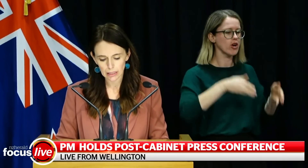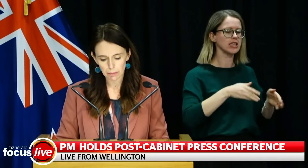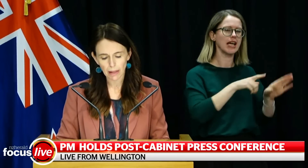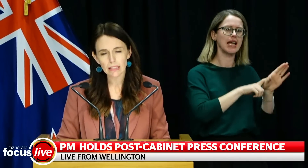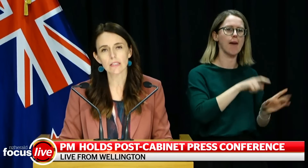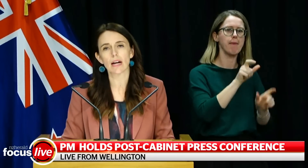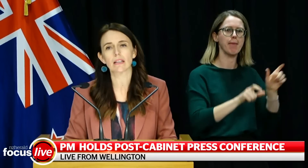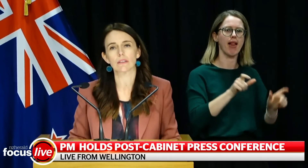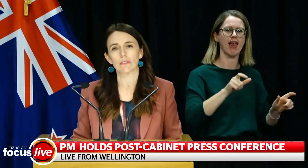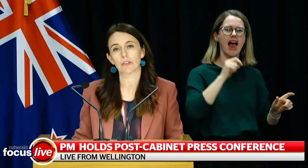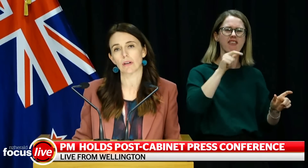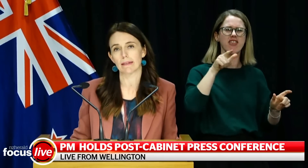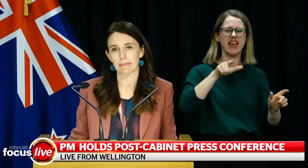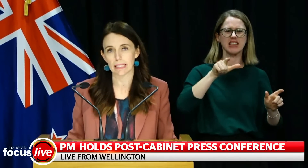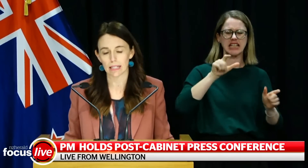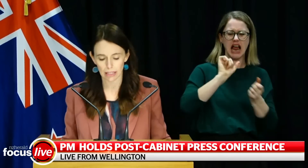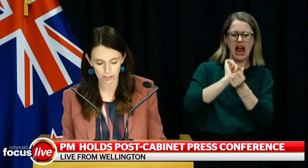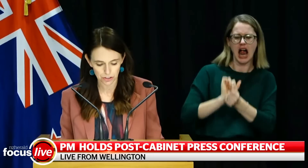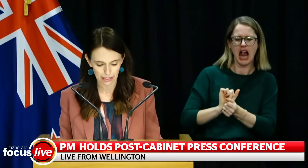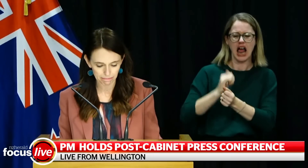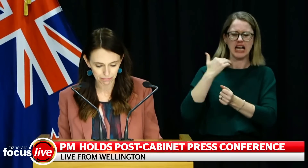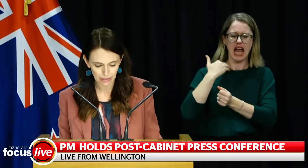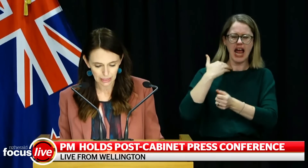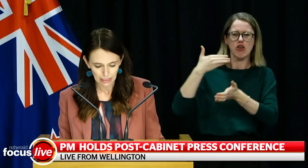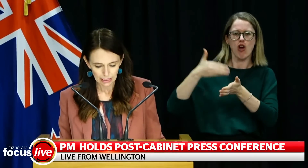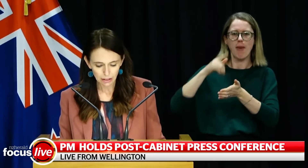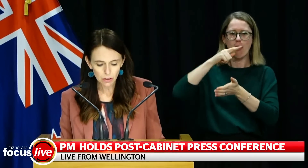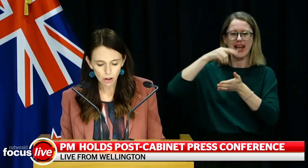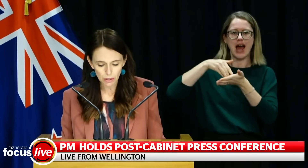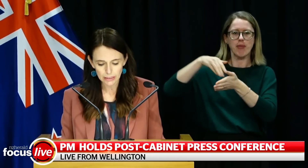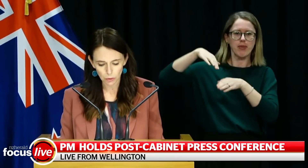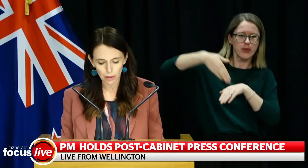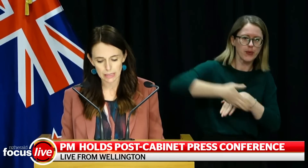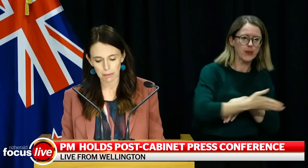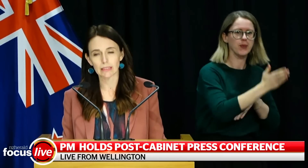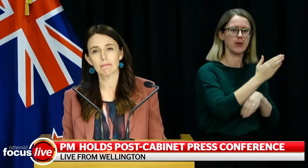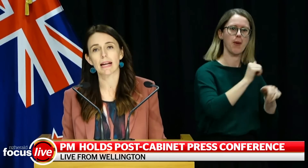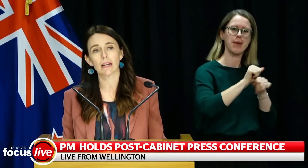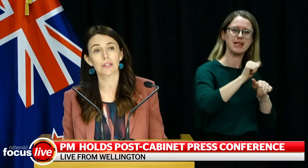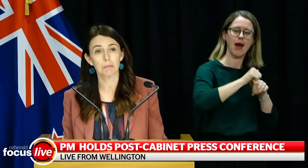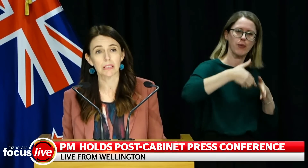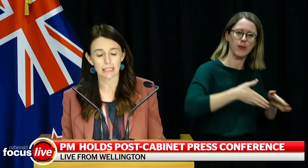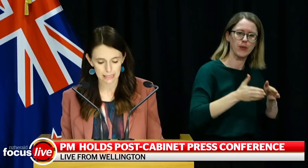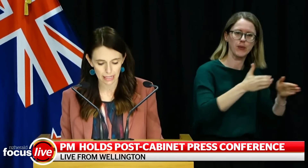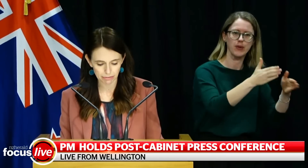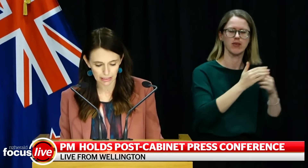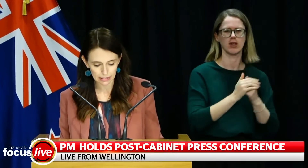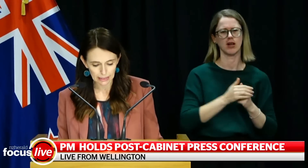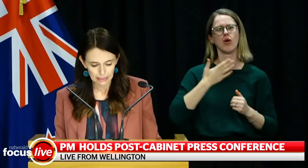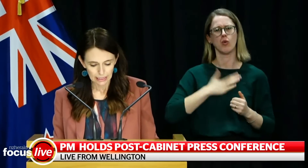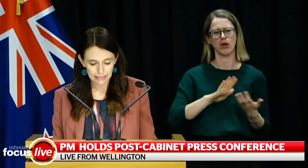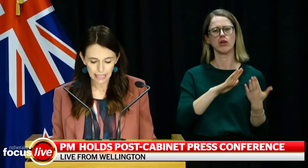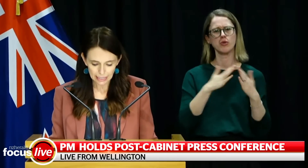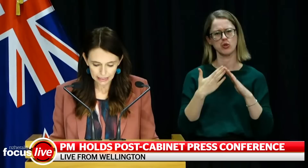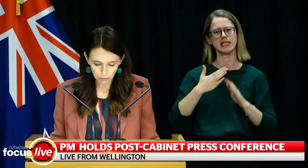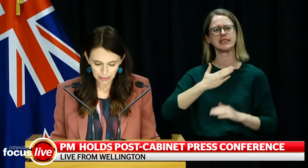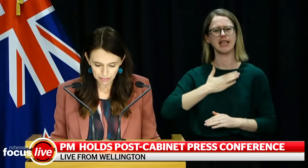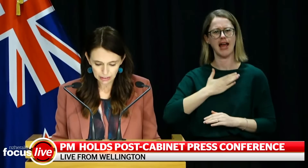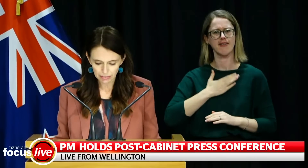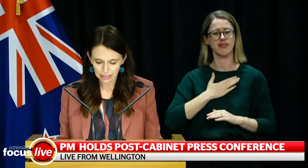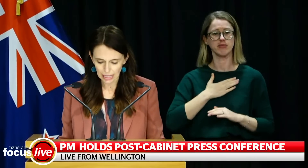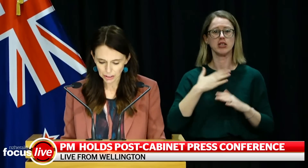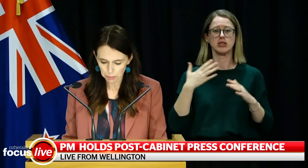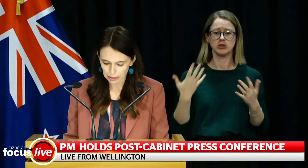people to break the cycle of crime in our country. Our goal has always been to make our communities safer, and to that end,